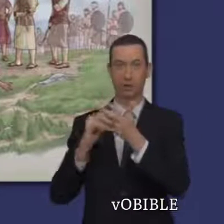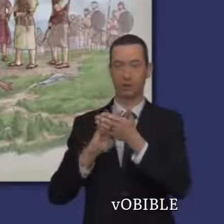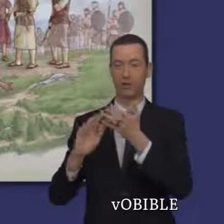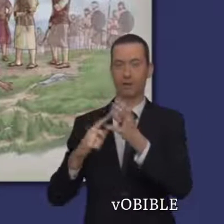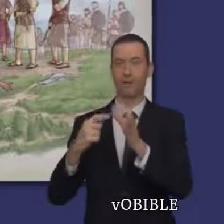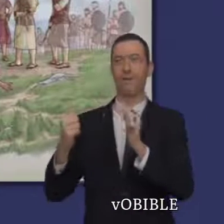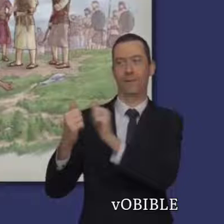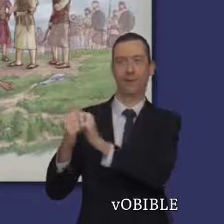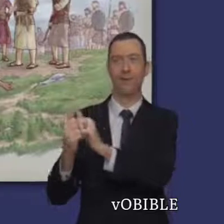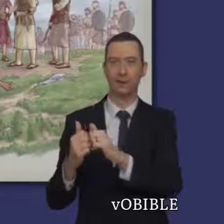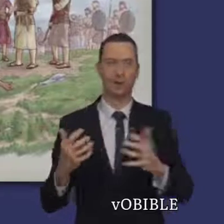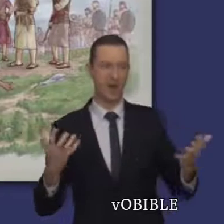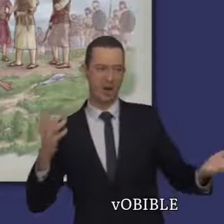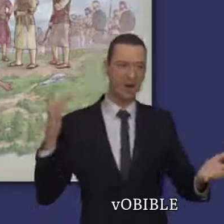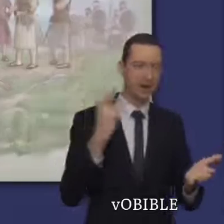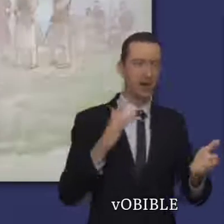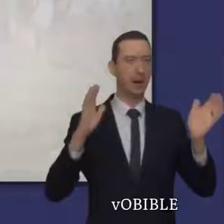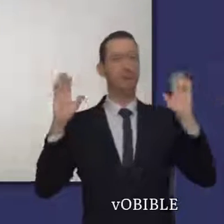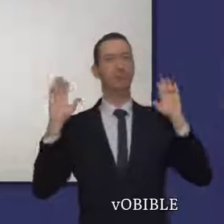them, and he spares their lives.